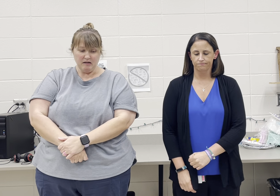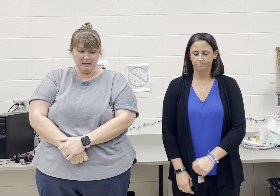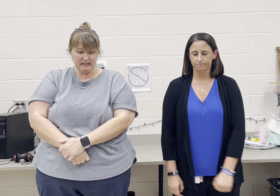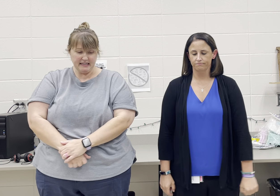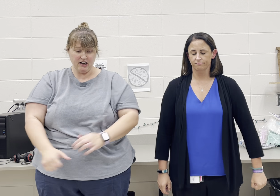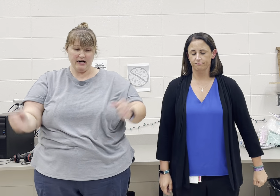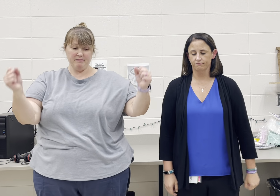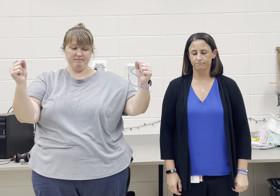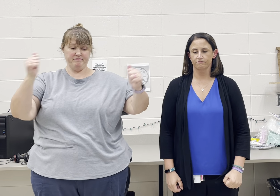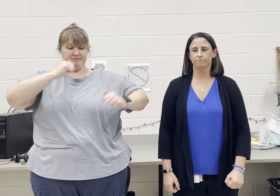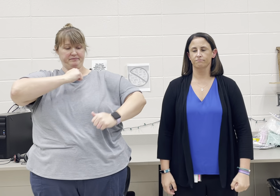Military.